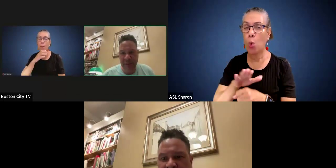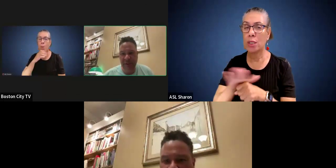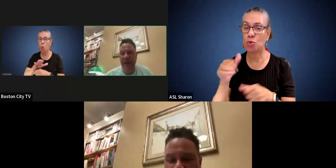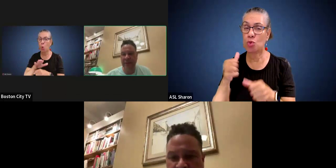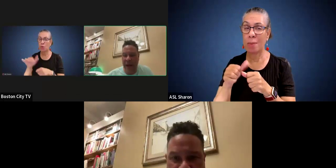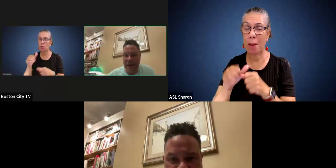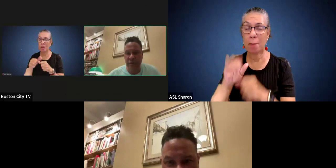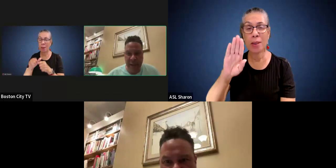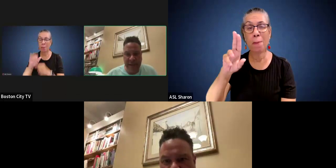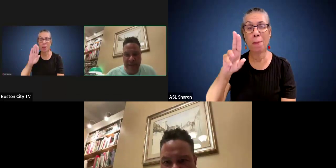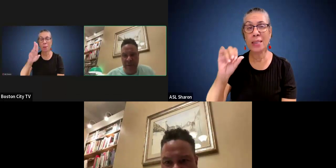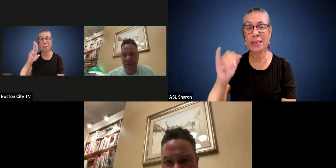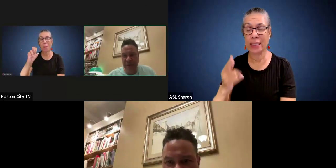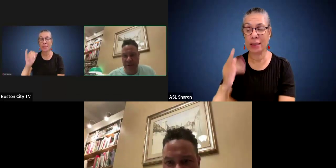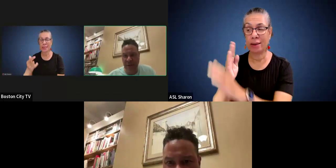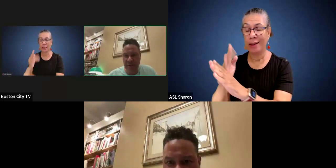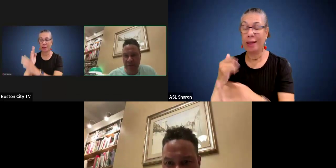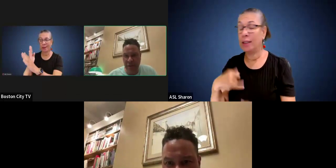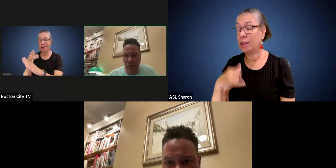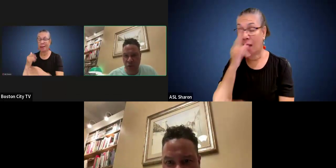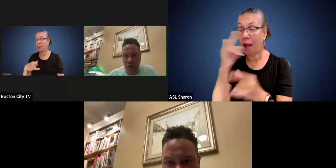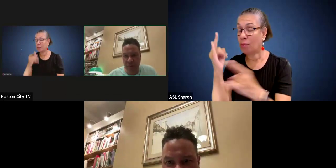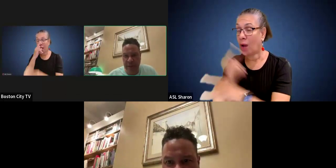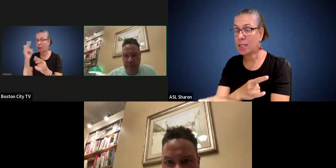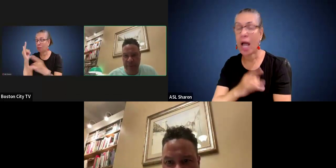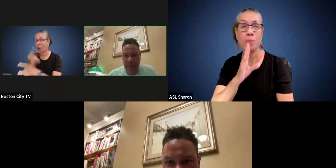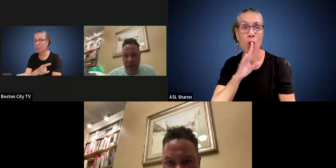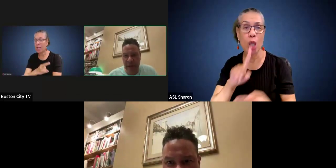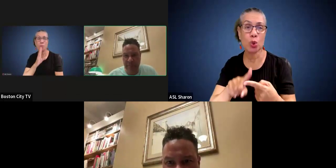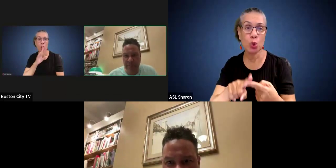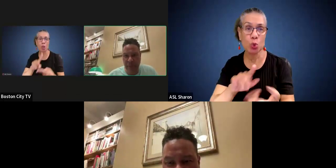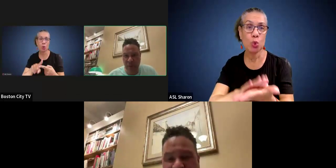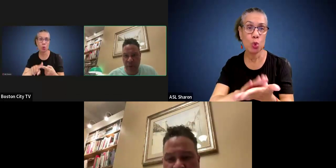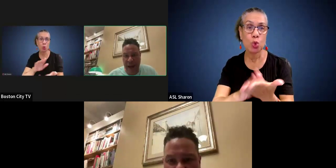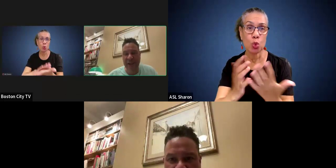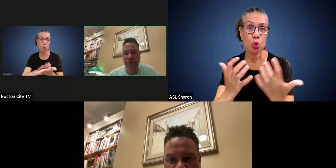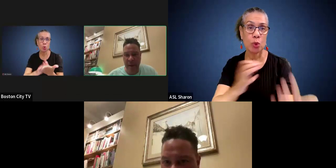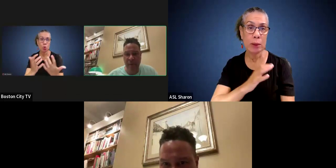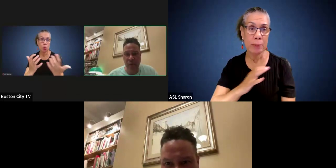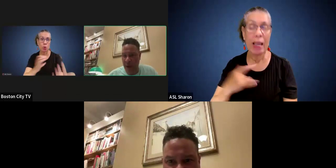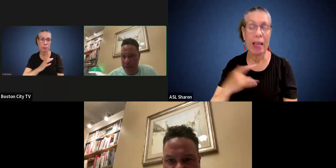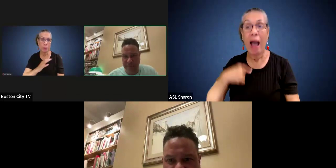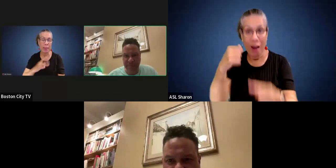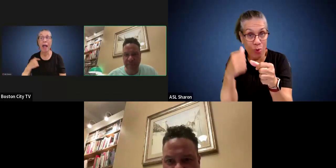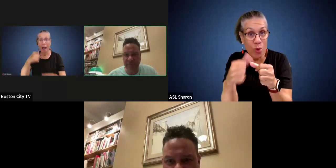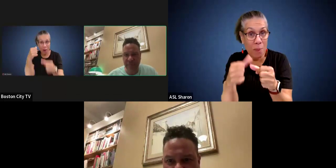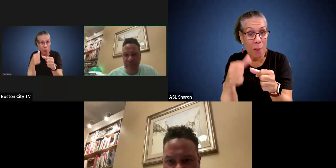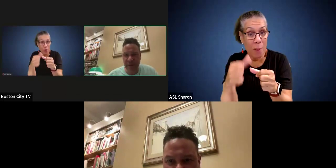and find it ironic that I'm addressing the school committee. I remember when